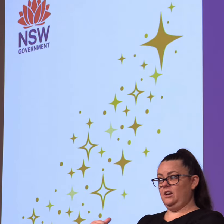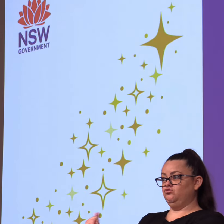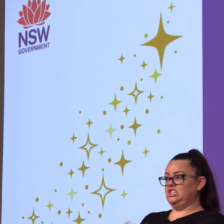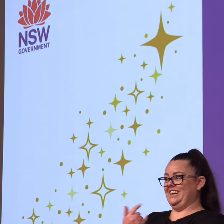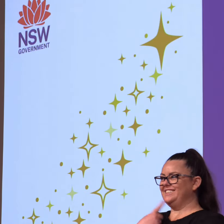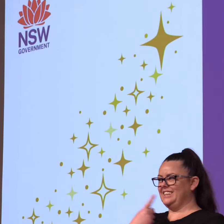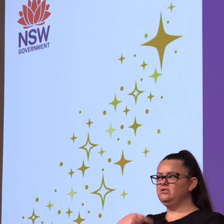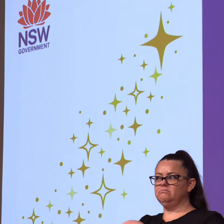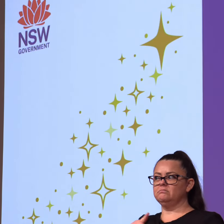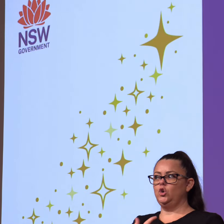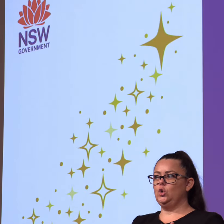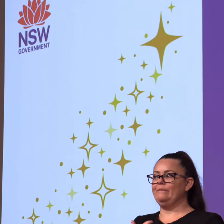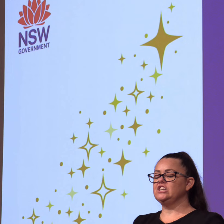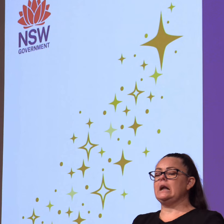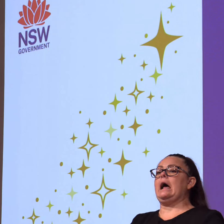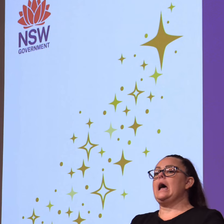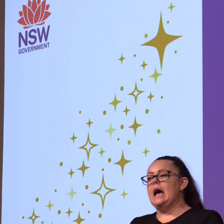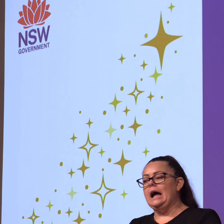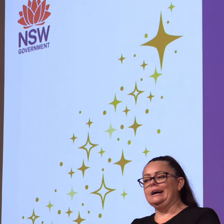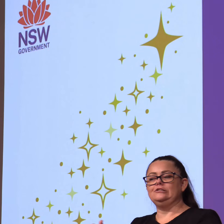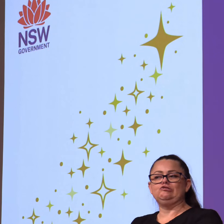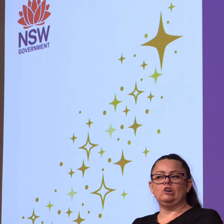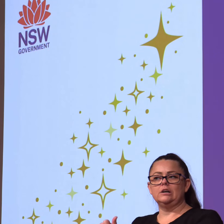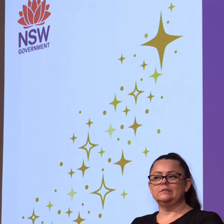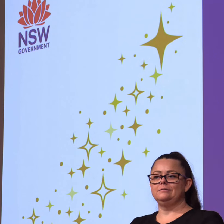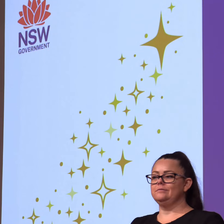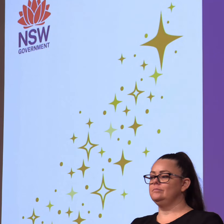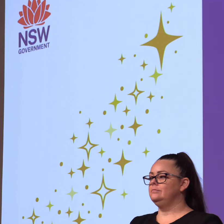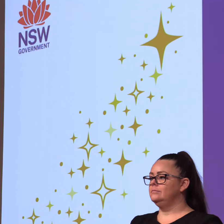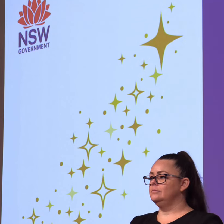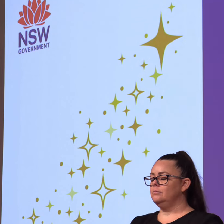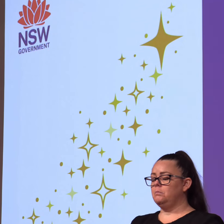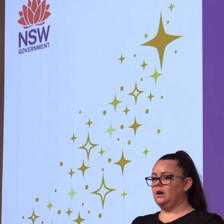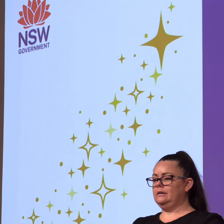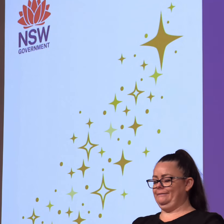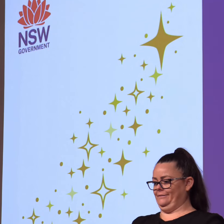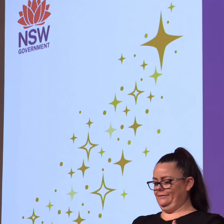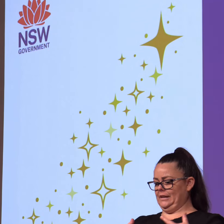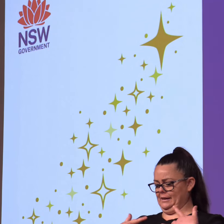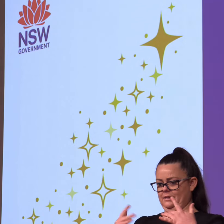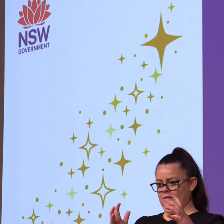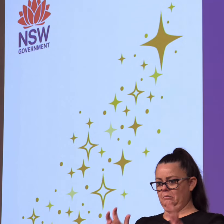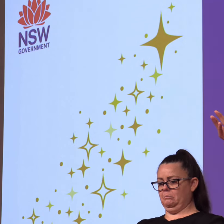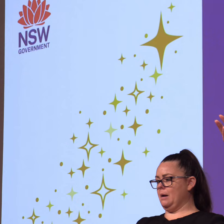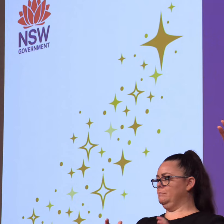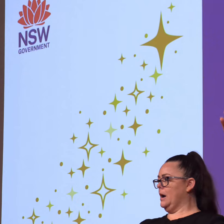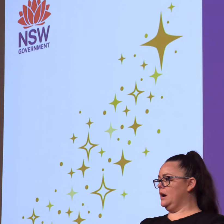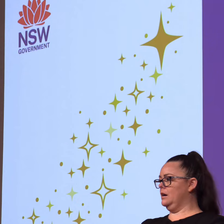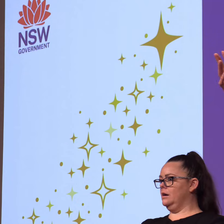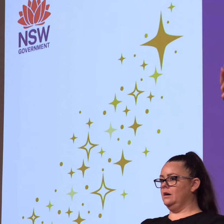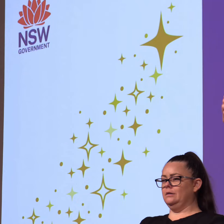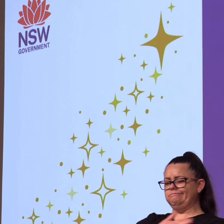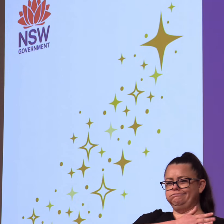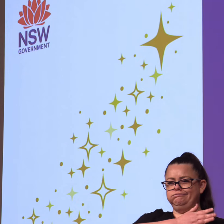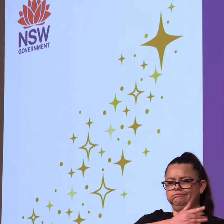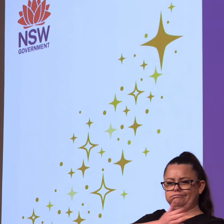it turns out they were right. But it is such a surreal time. You've been so focused on this insurmountable summit of